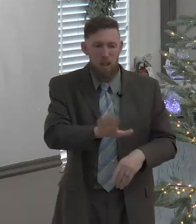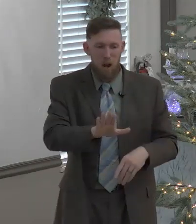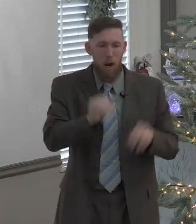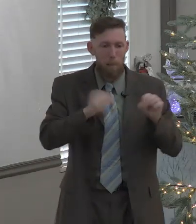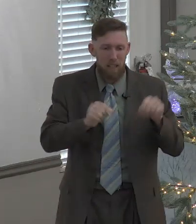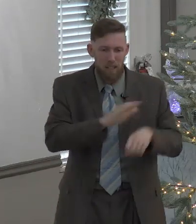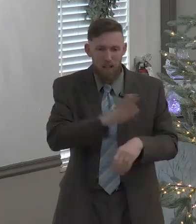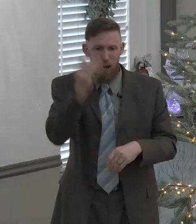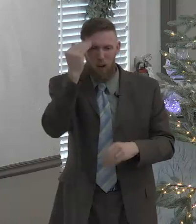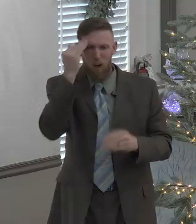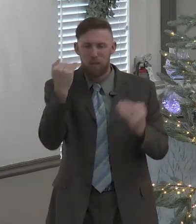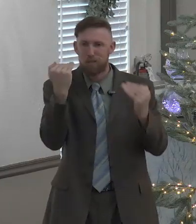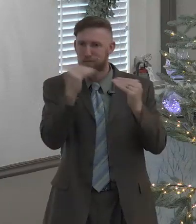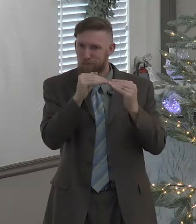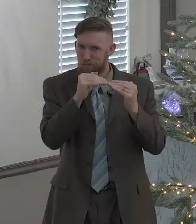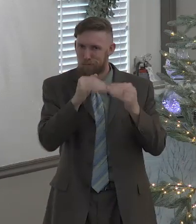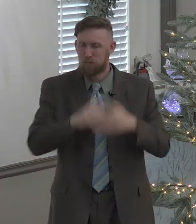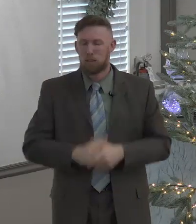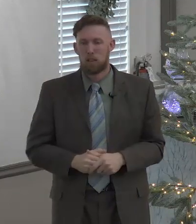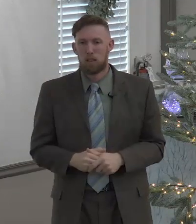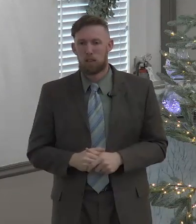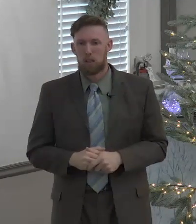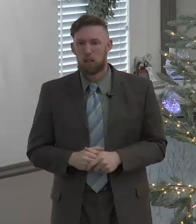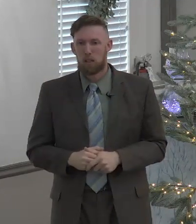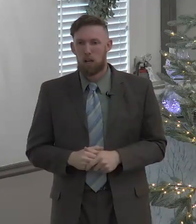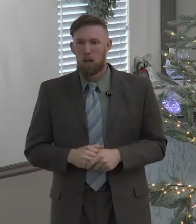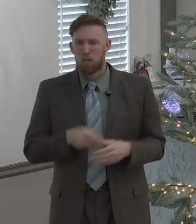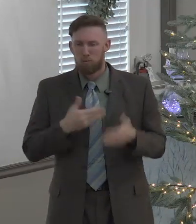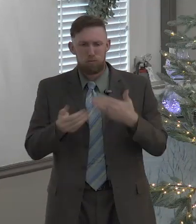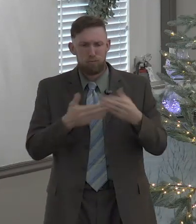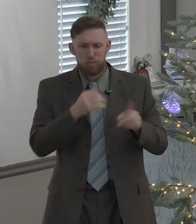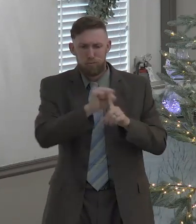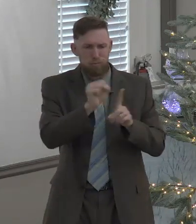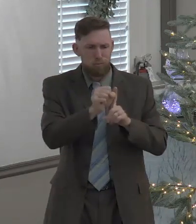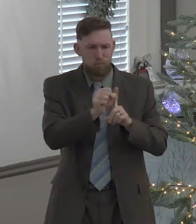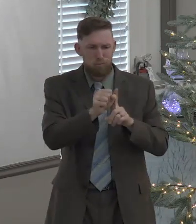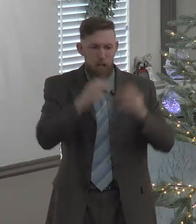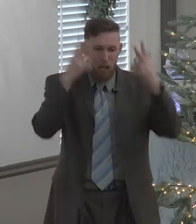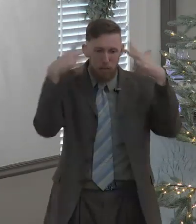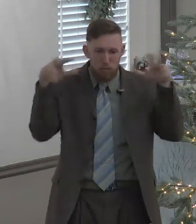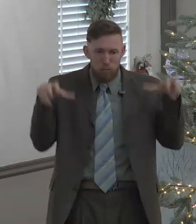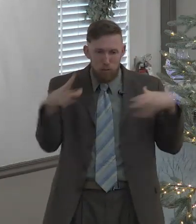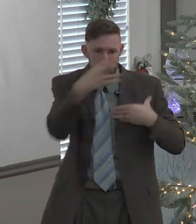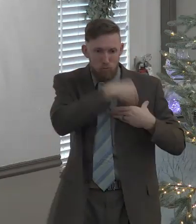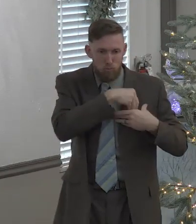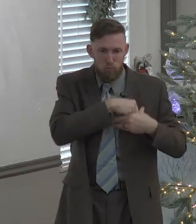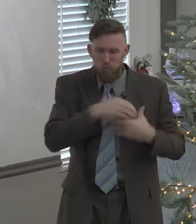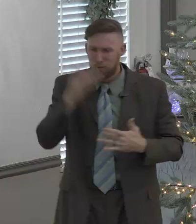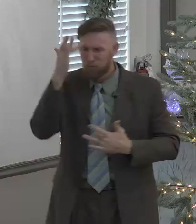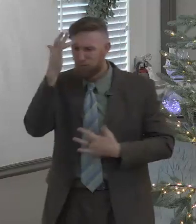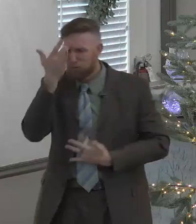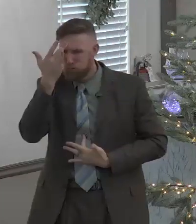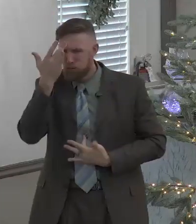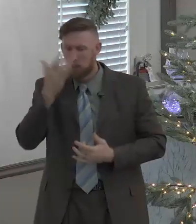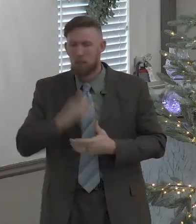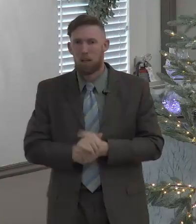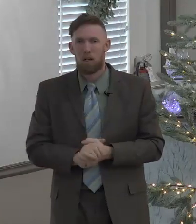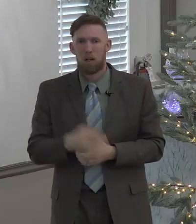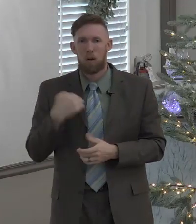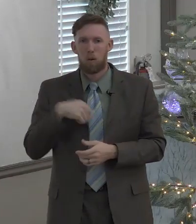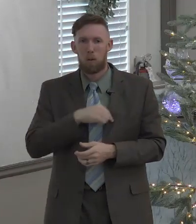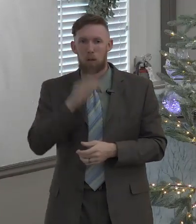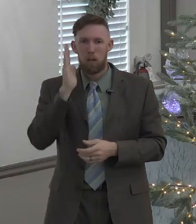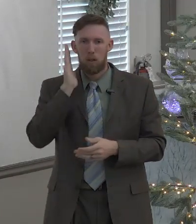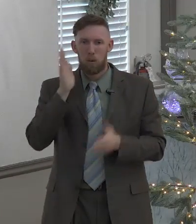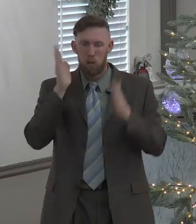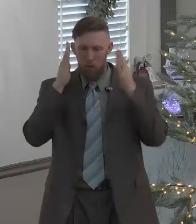limited. And the Lord is unlimited. But of all the hopeless situations, whether demon possession or